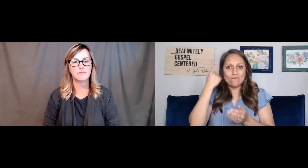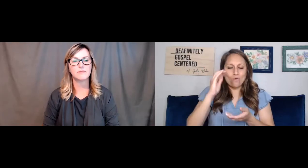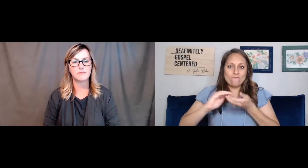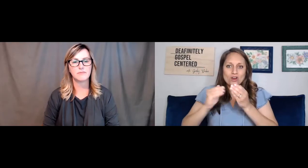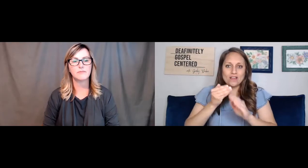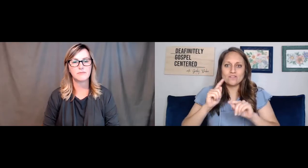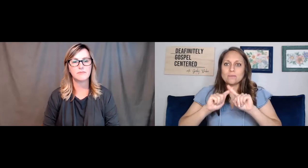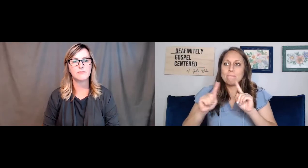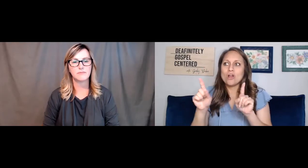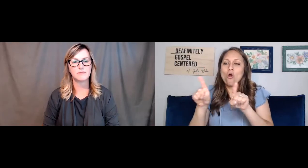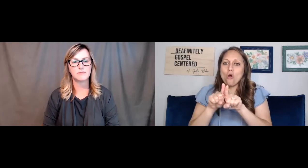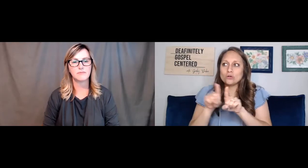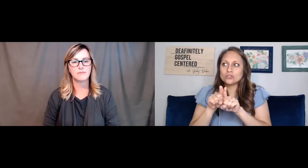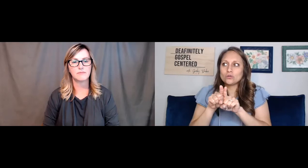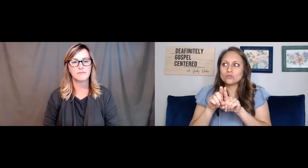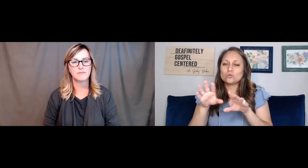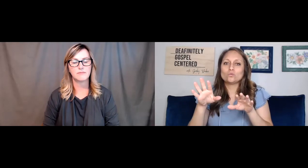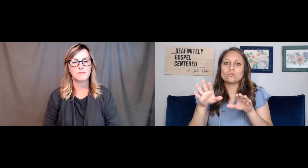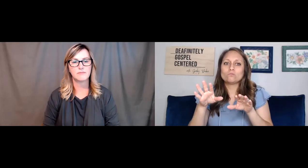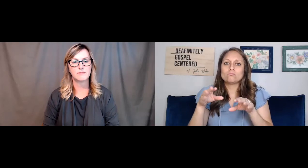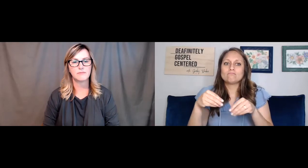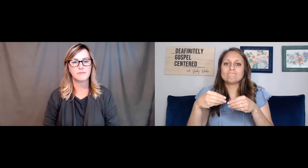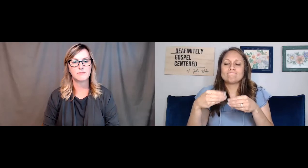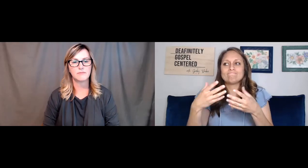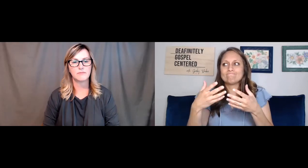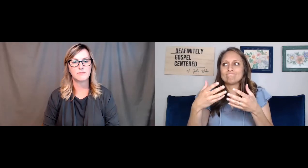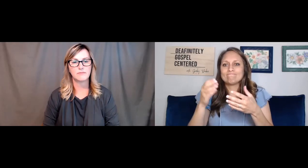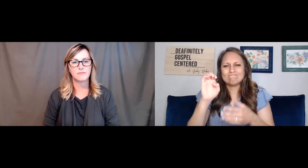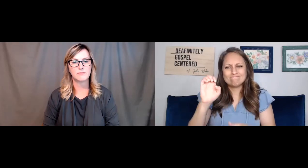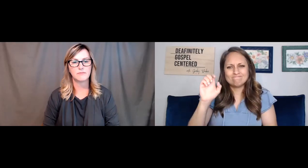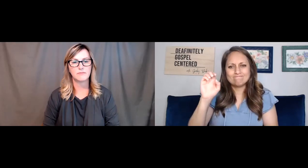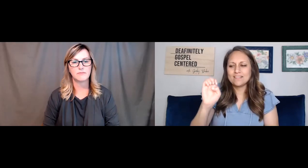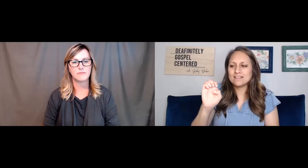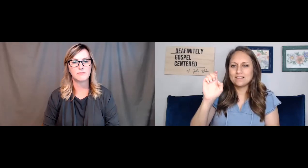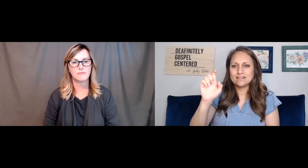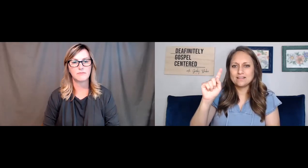between parents and their children, but also just